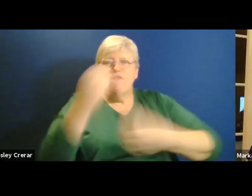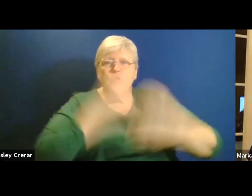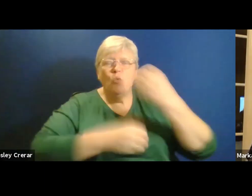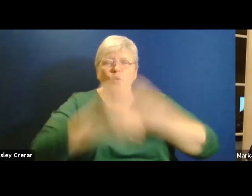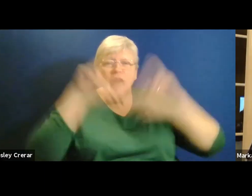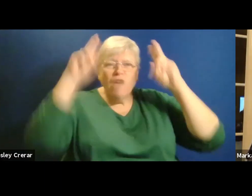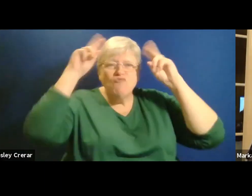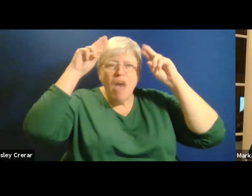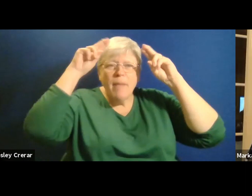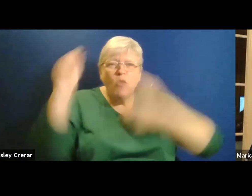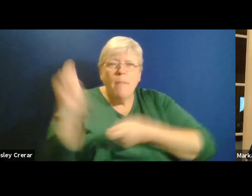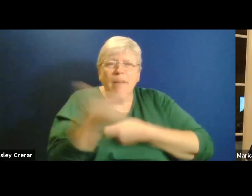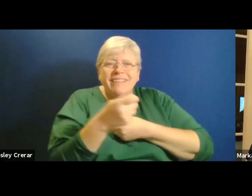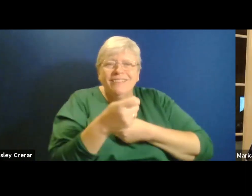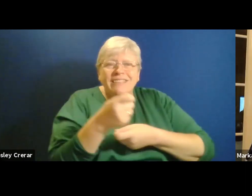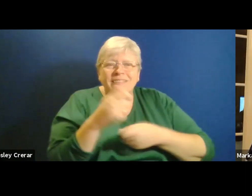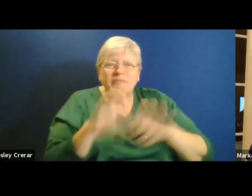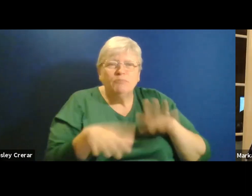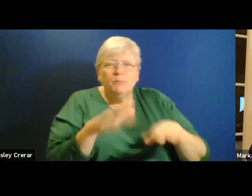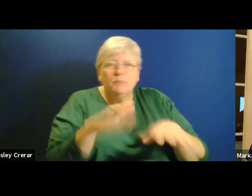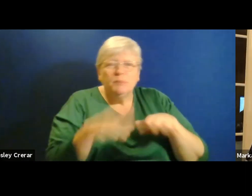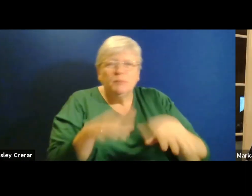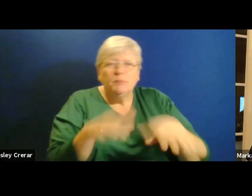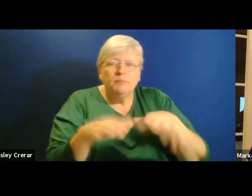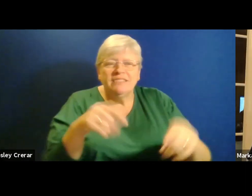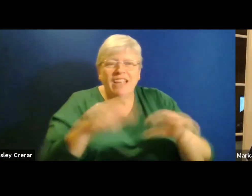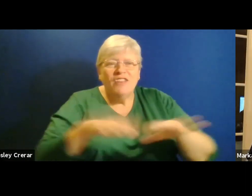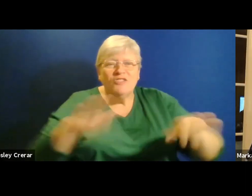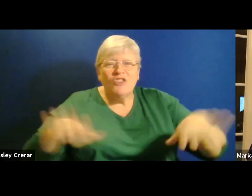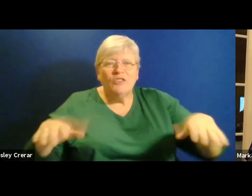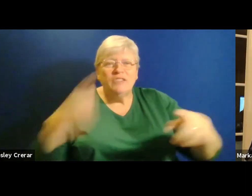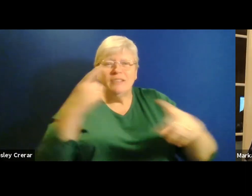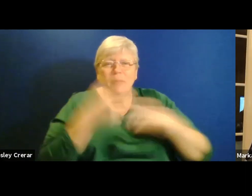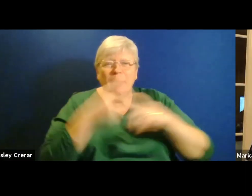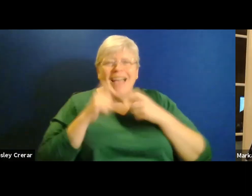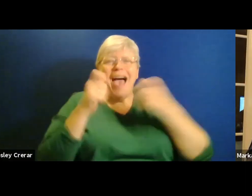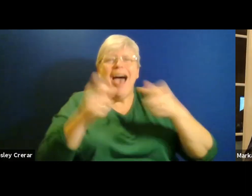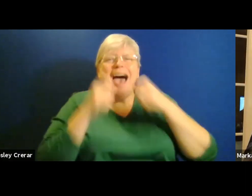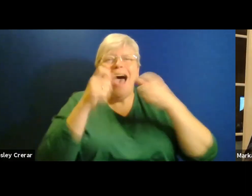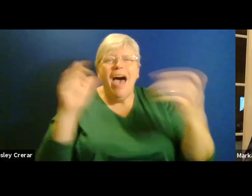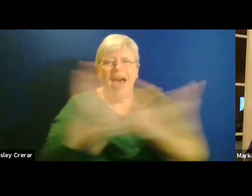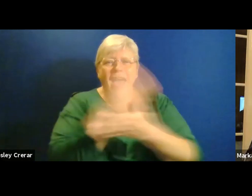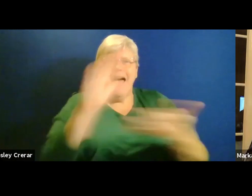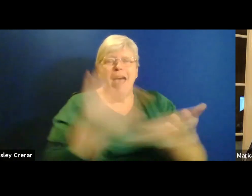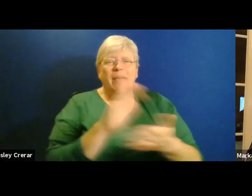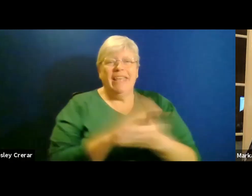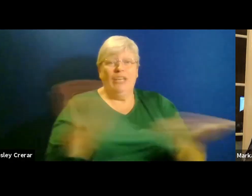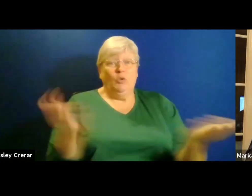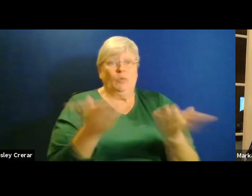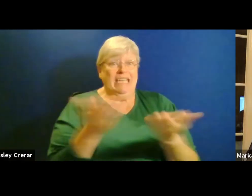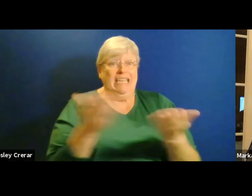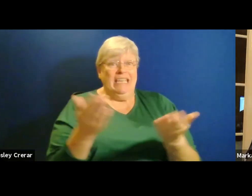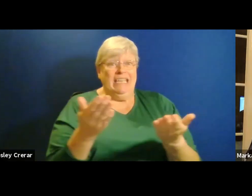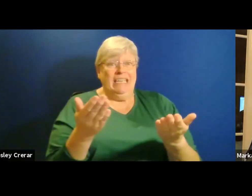putting green, sandals clicked on the shingle, children and swifts screamed with delight. Today, it's